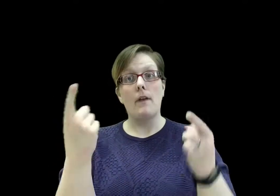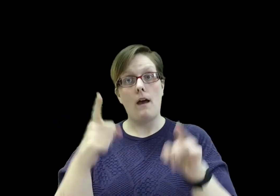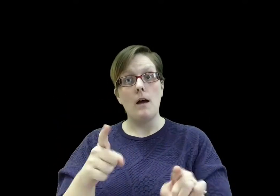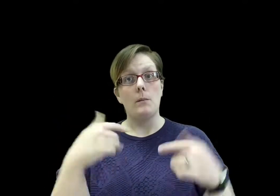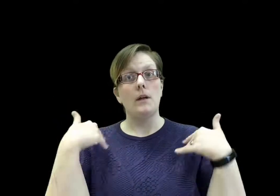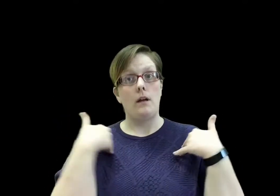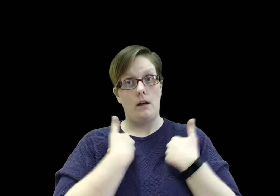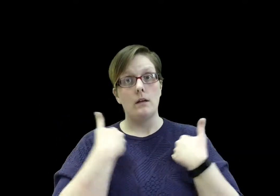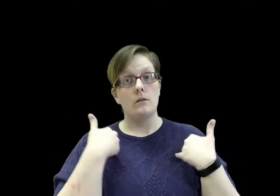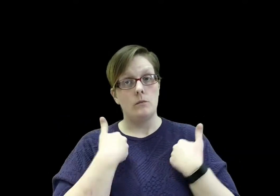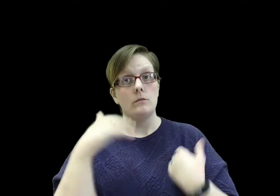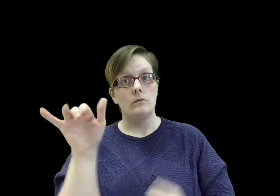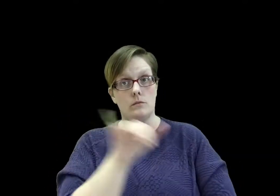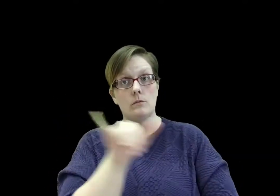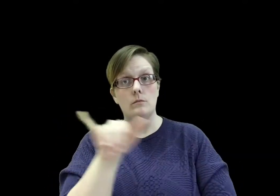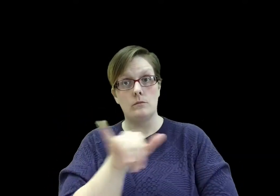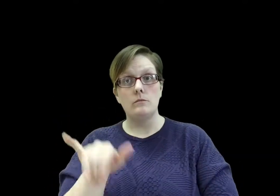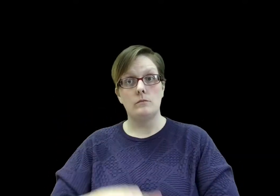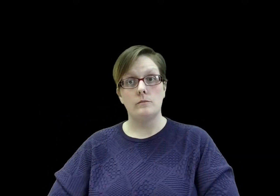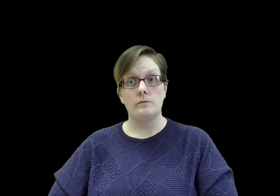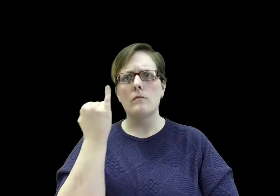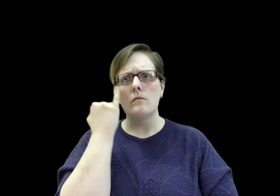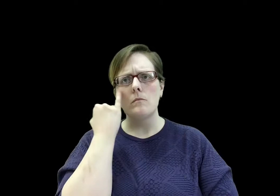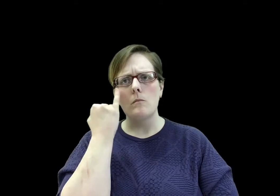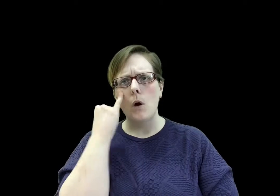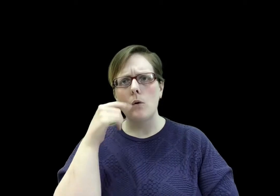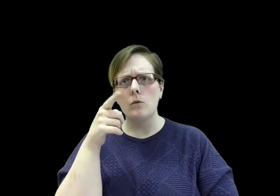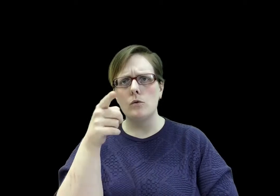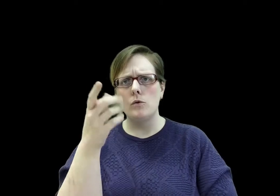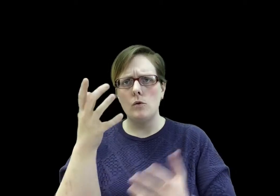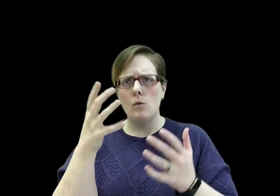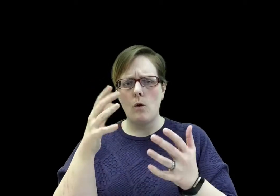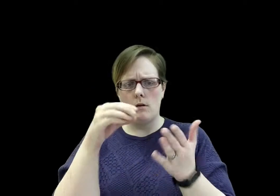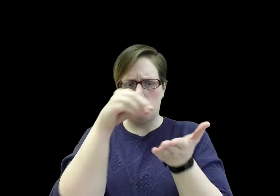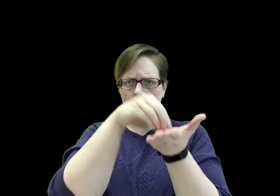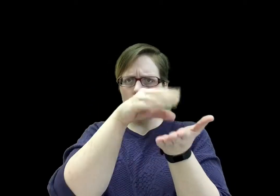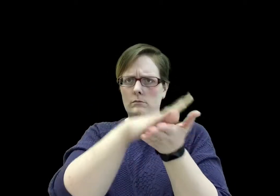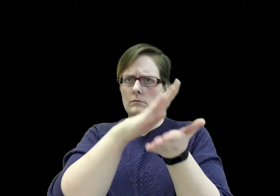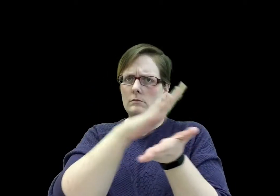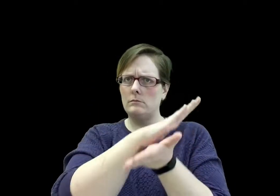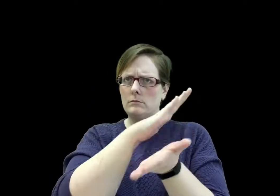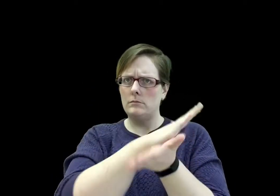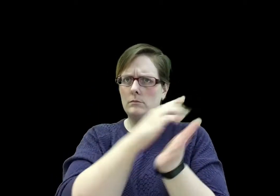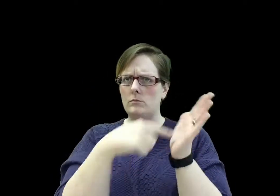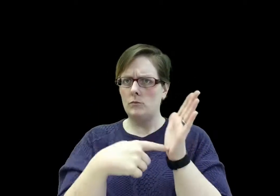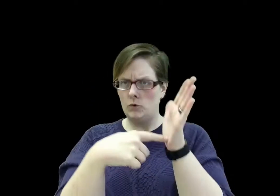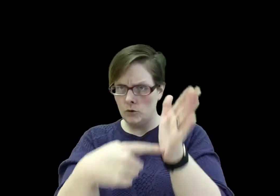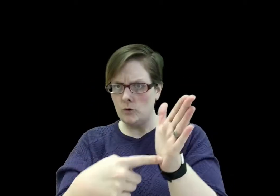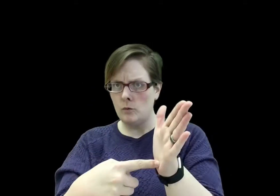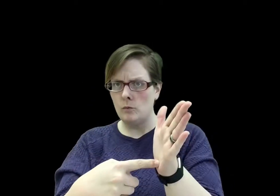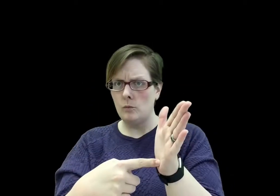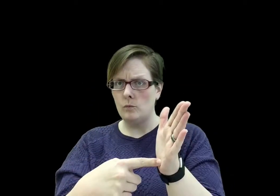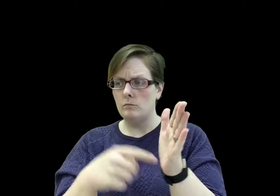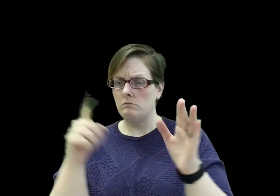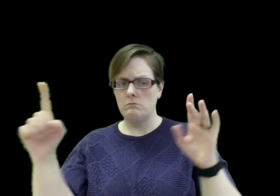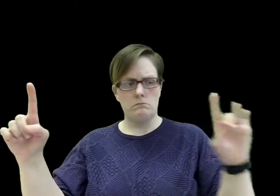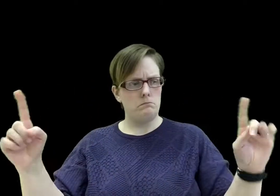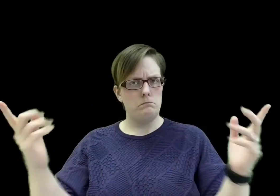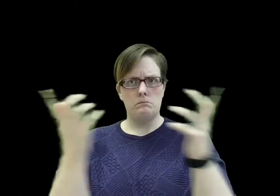Plants aren't the only things to do that either. It will happen in animals too. But suppose you want to show all of